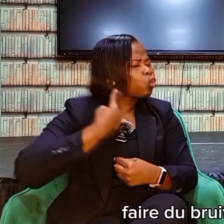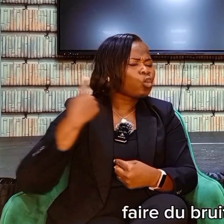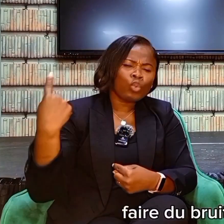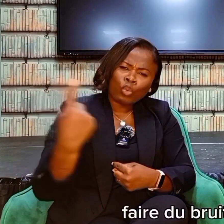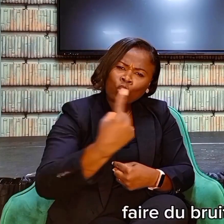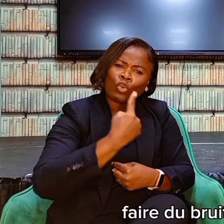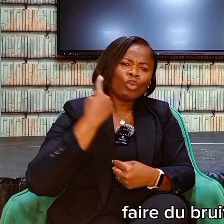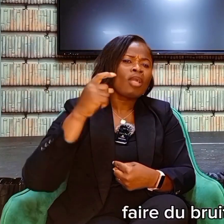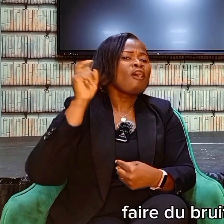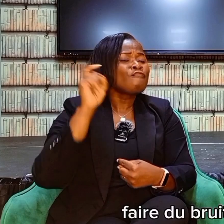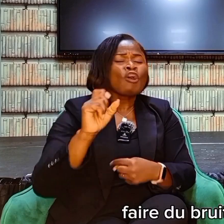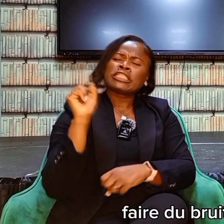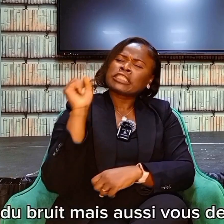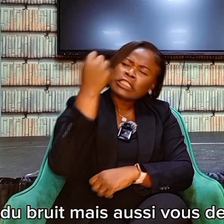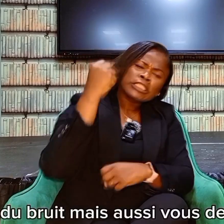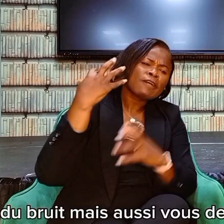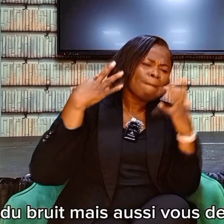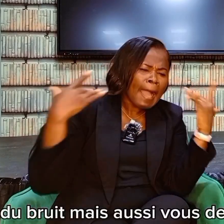day, make noise.